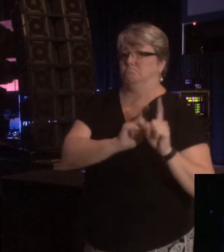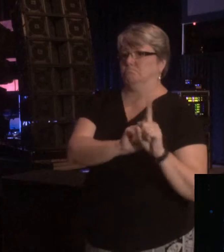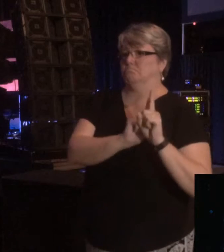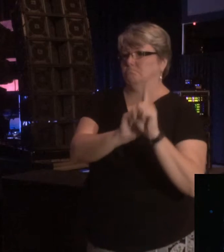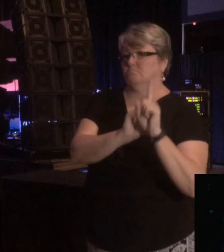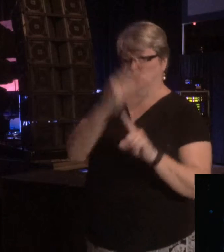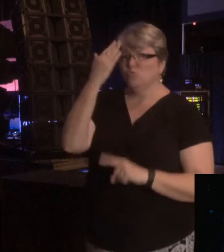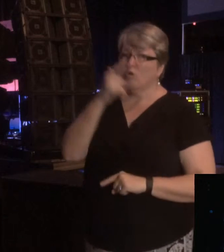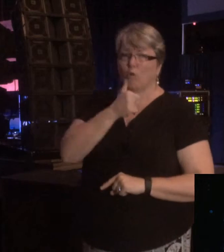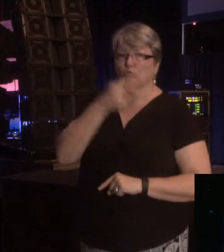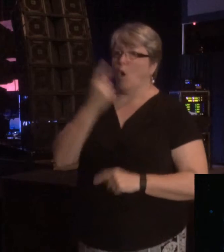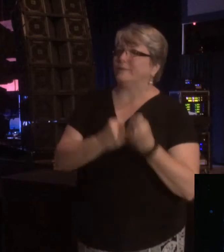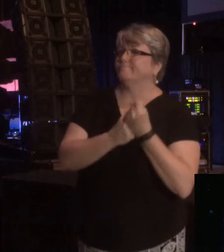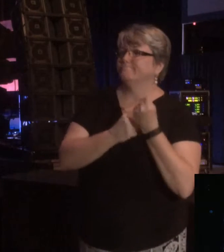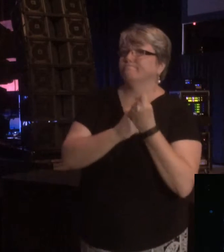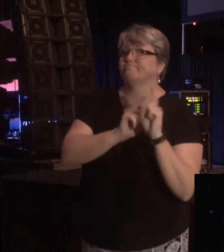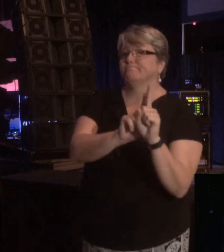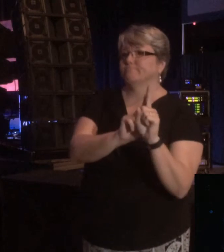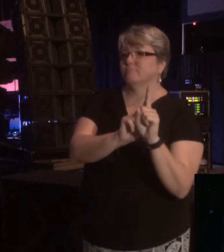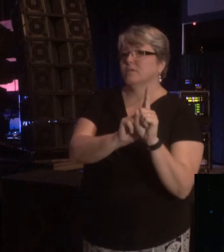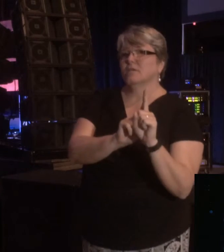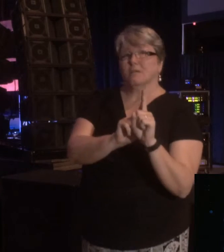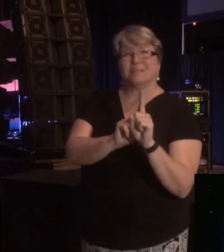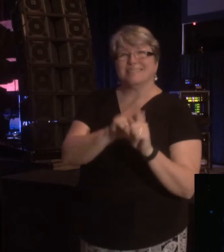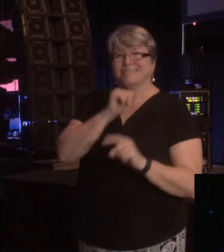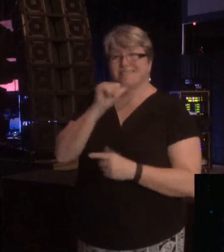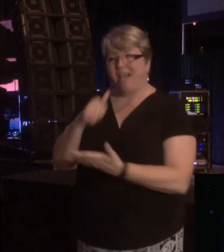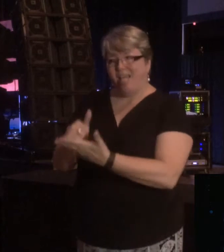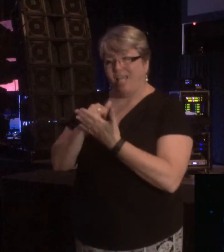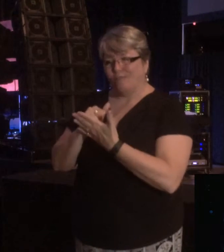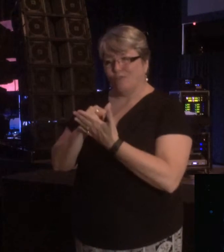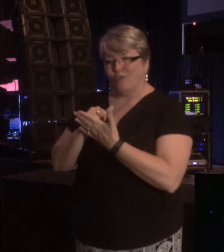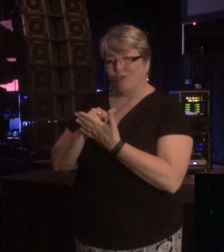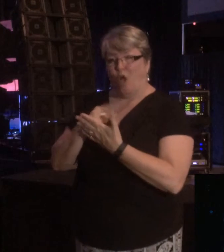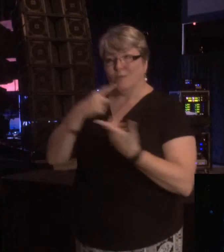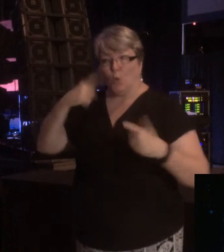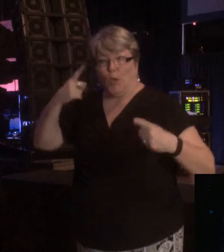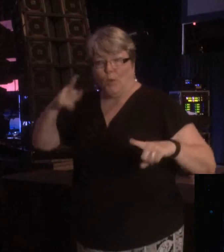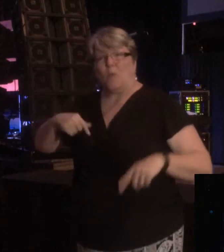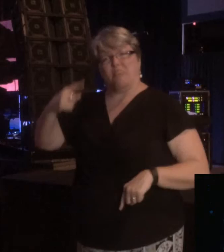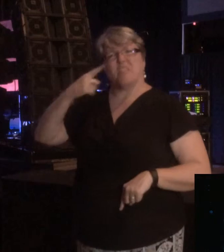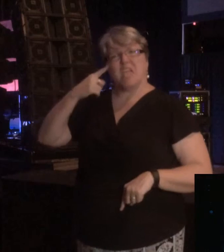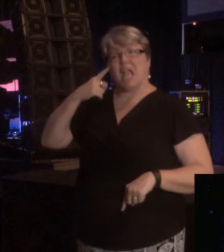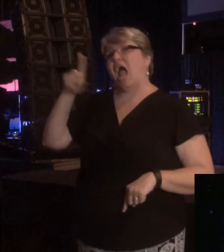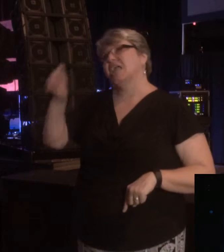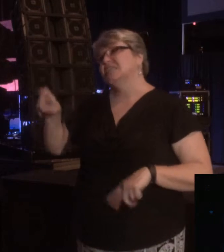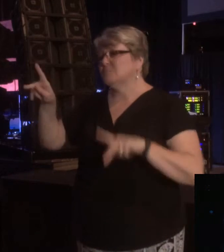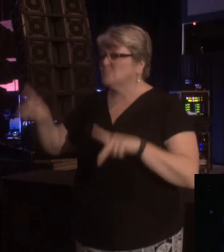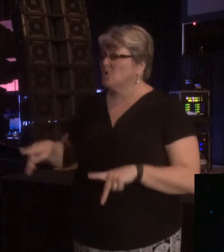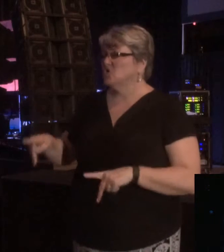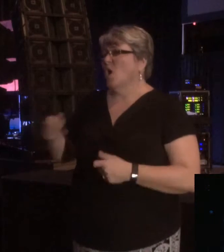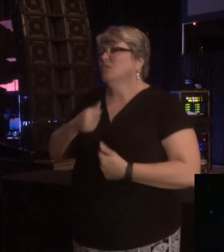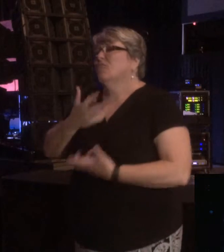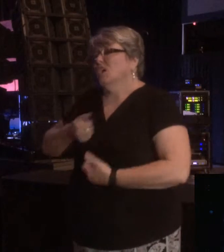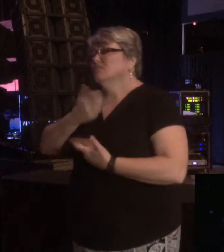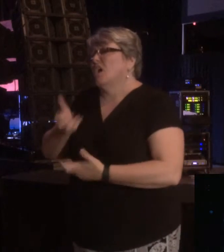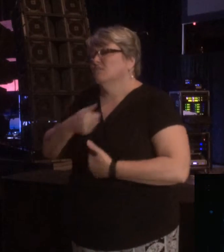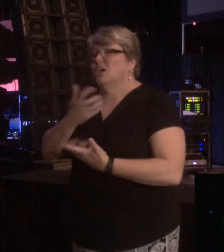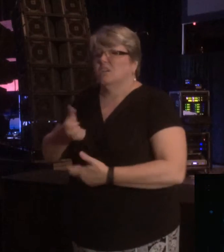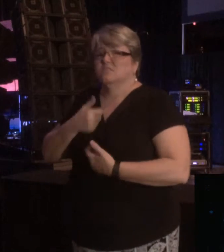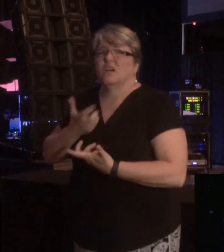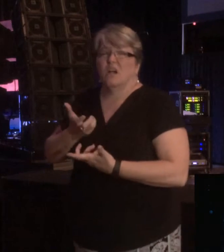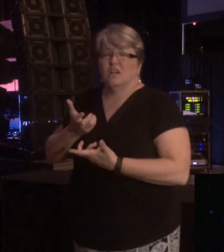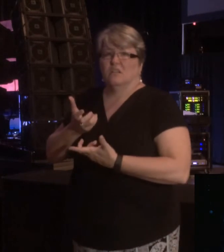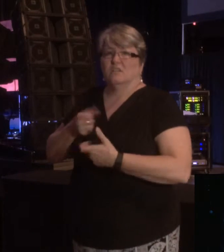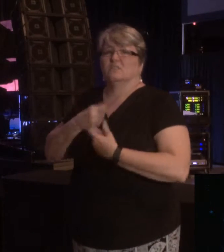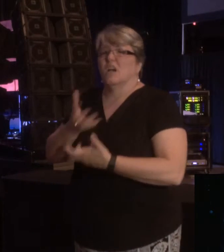found is whenever I talk about sex, you see a lot of shame hit people's lives, and they feel like, okay, there was this plan A